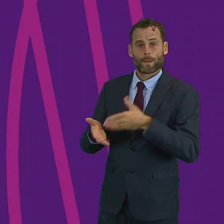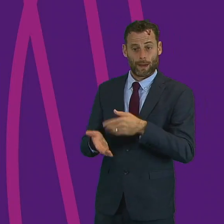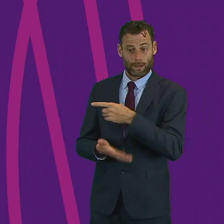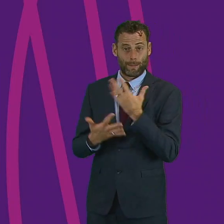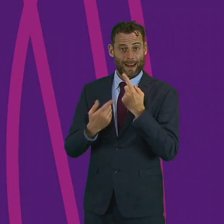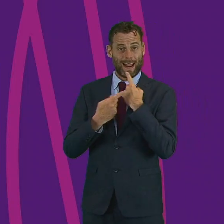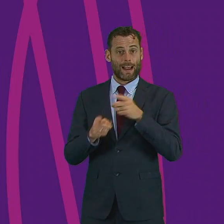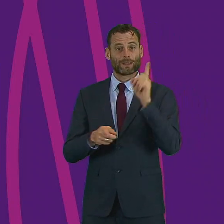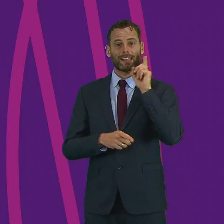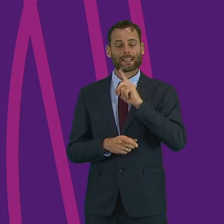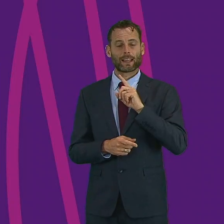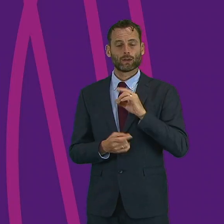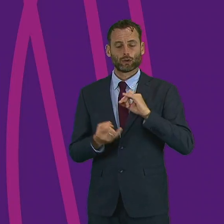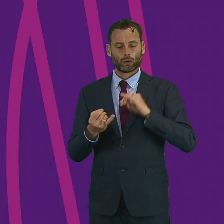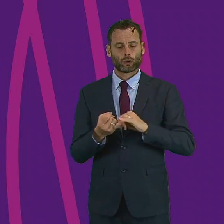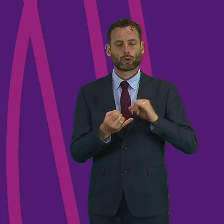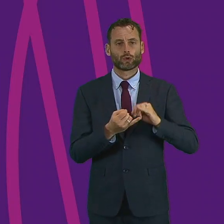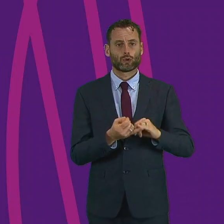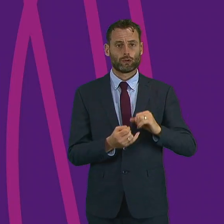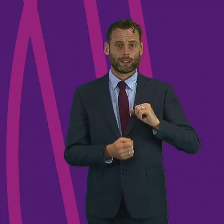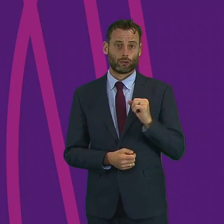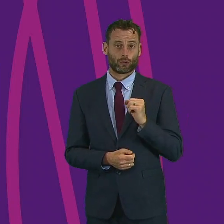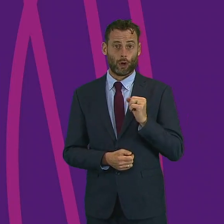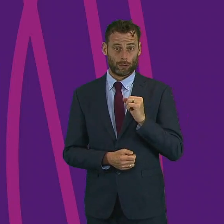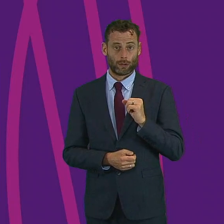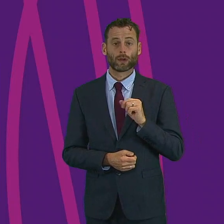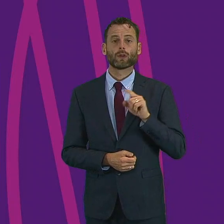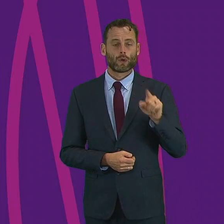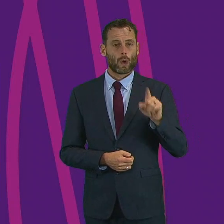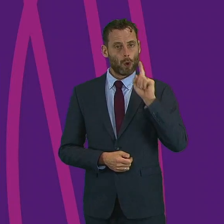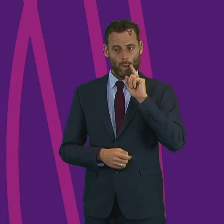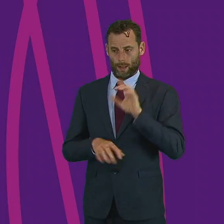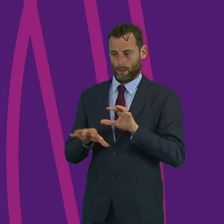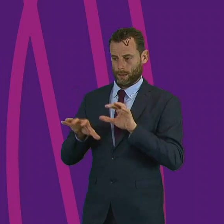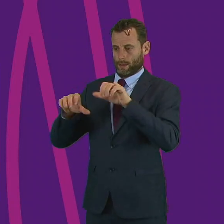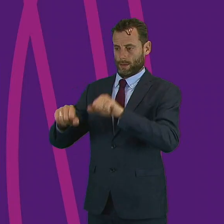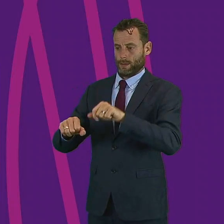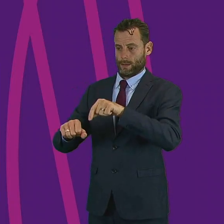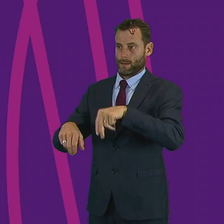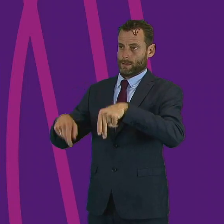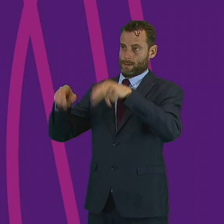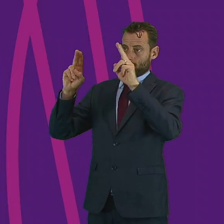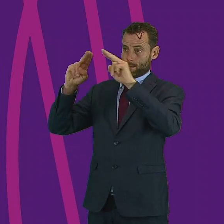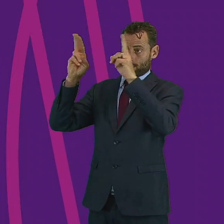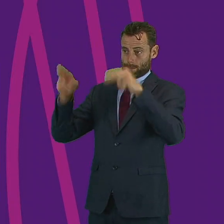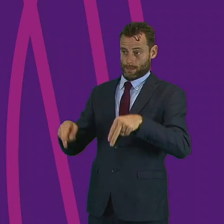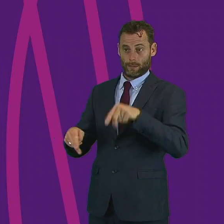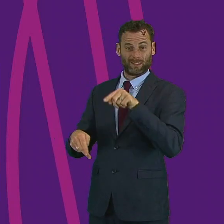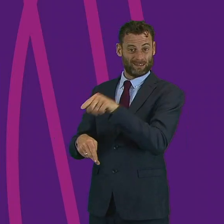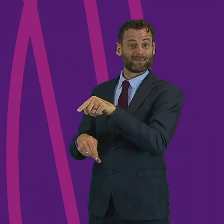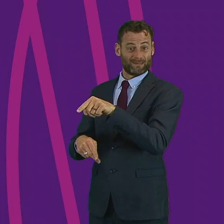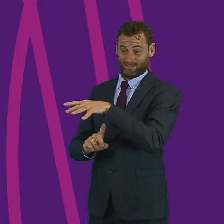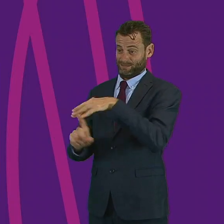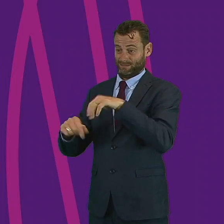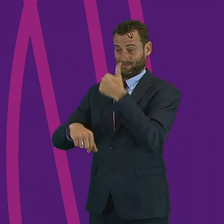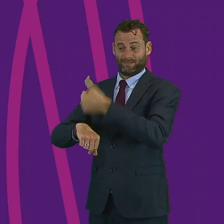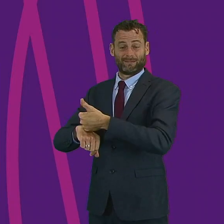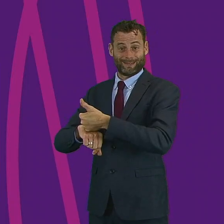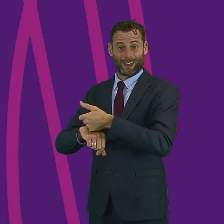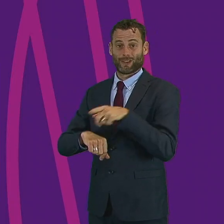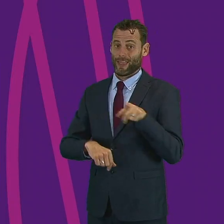Thank you. Can I ask the First Minister to provide an update on what support measures are being put in place to help Dundee recover and